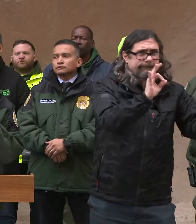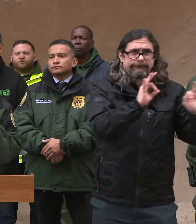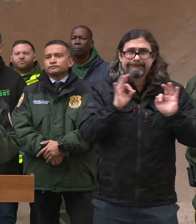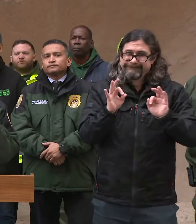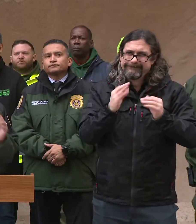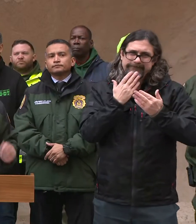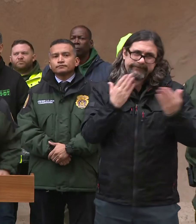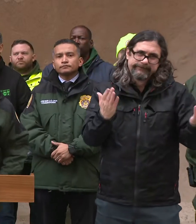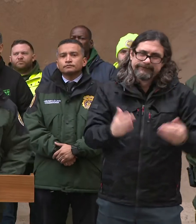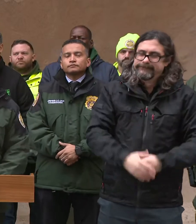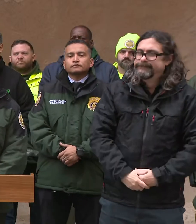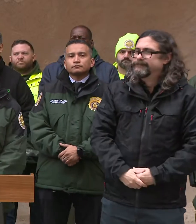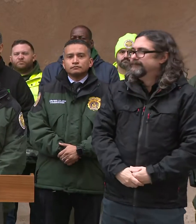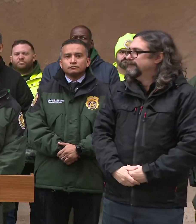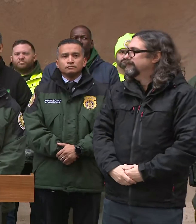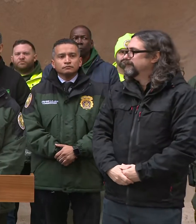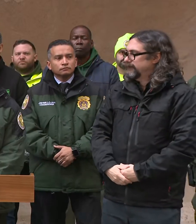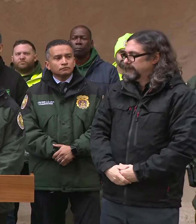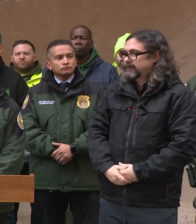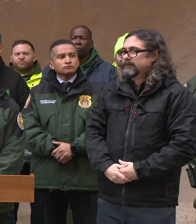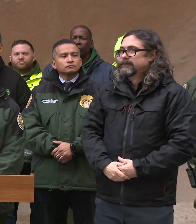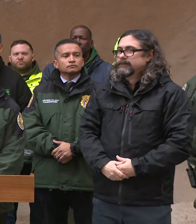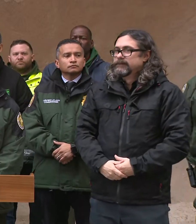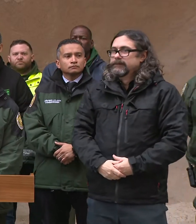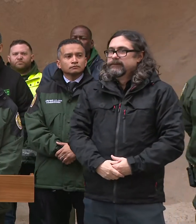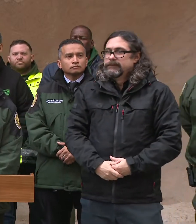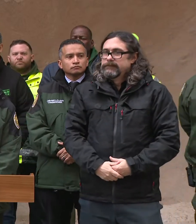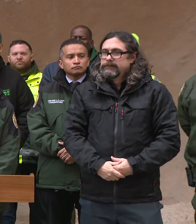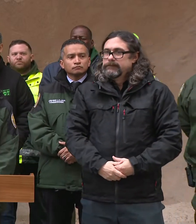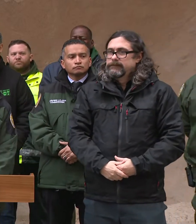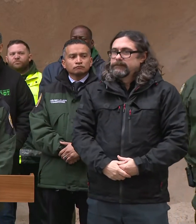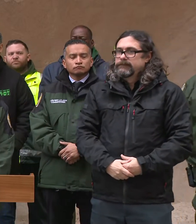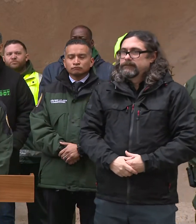Thank you, sir. At this time, we'll ask Commissioner Zach